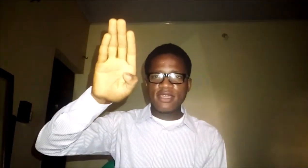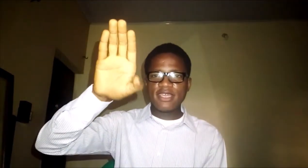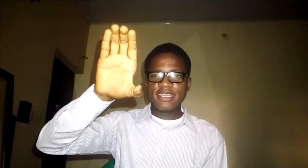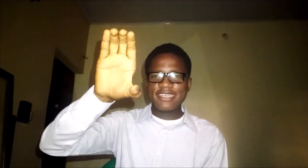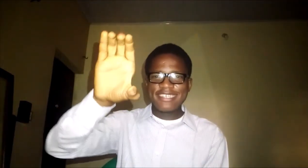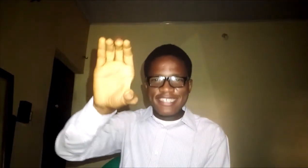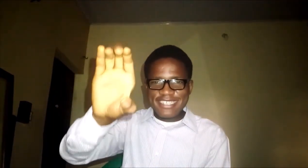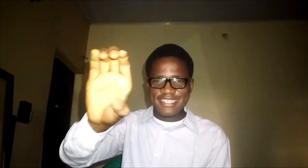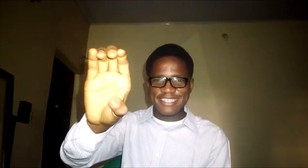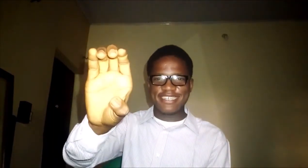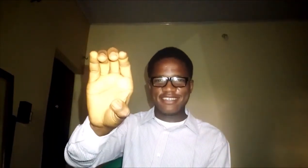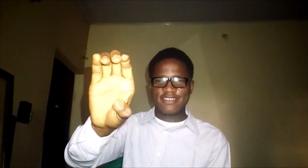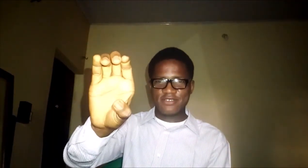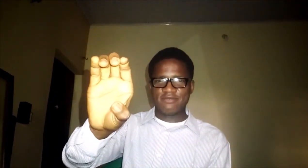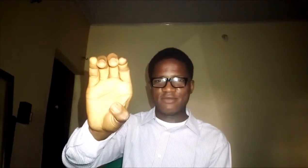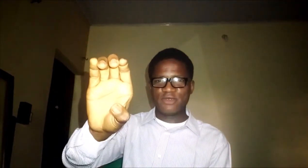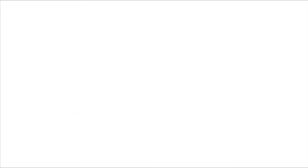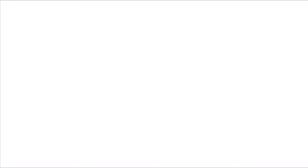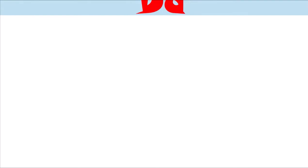B, C.